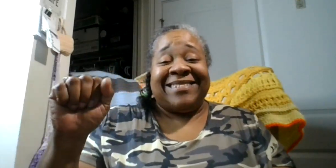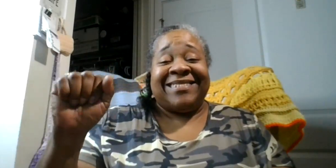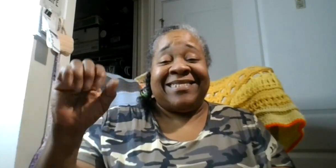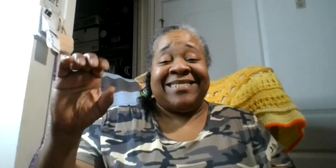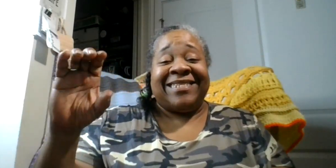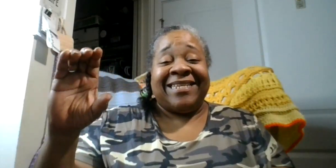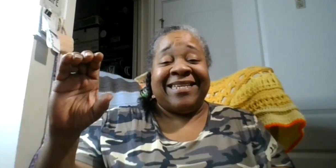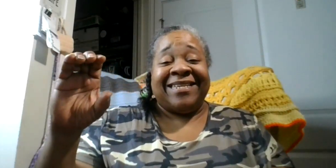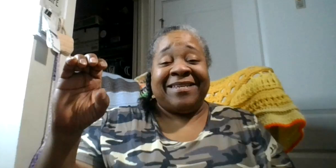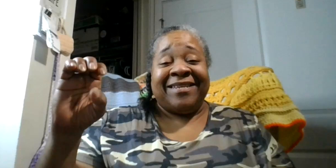lace.